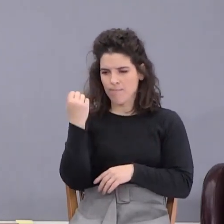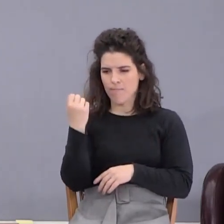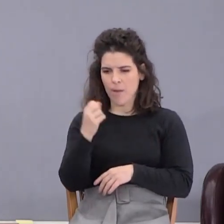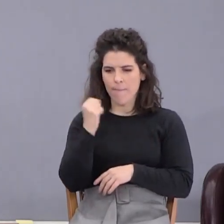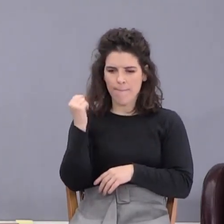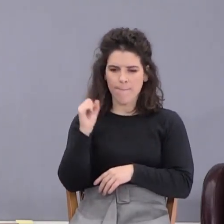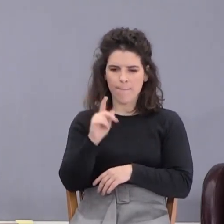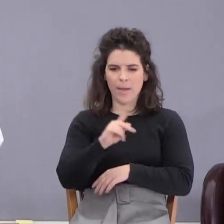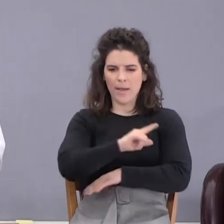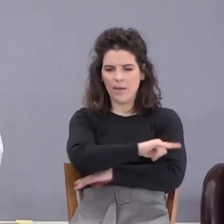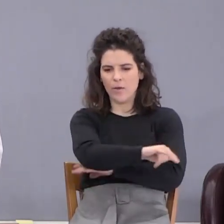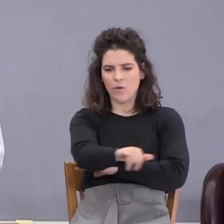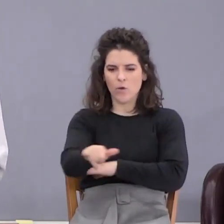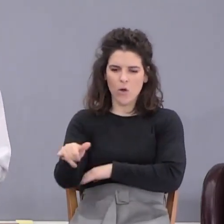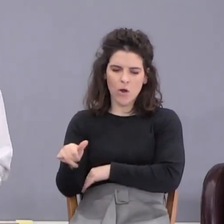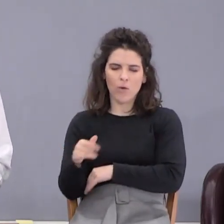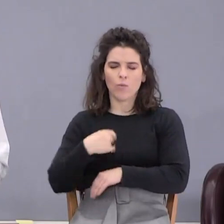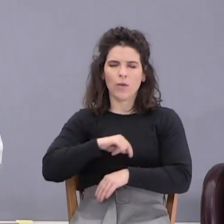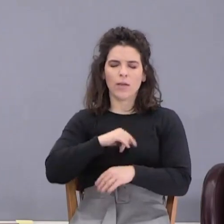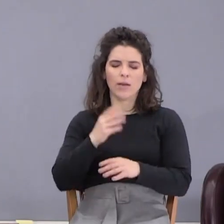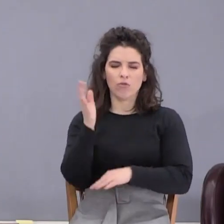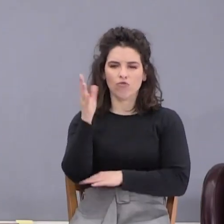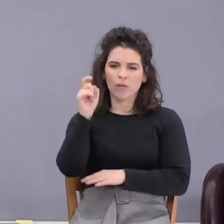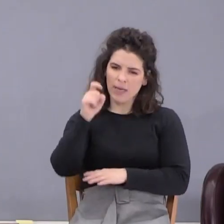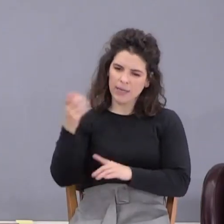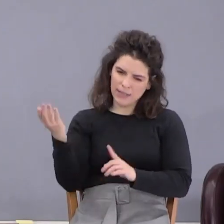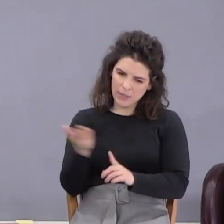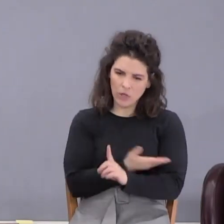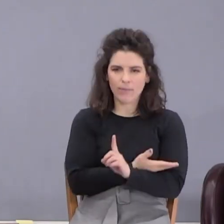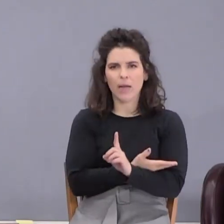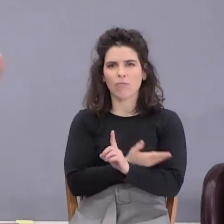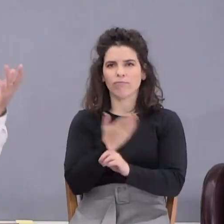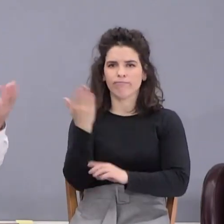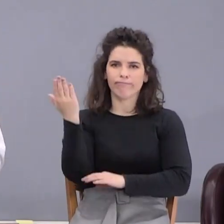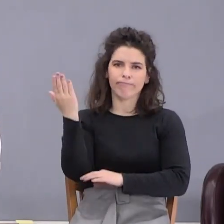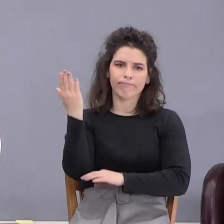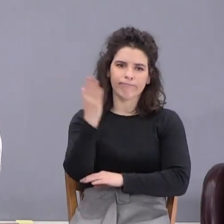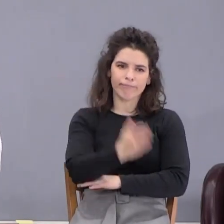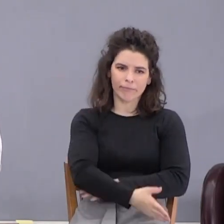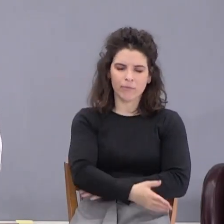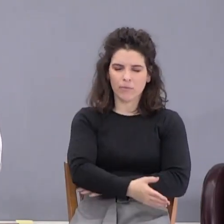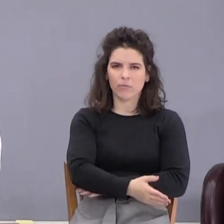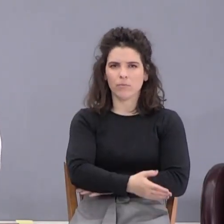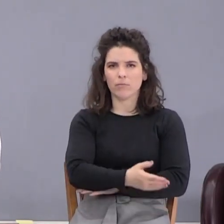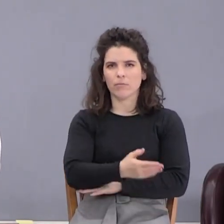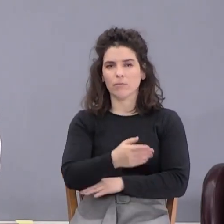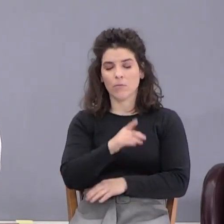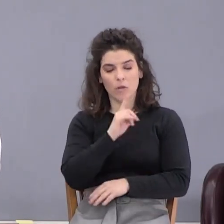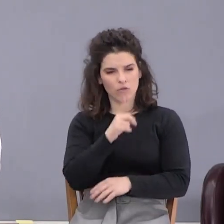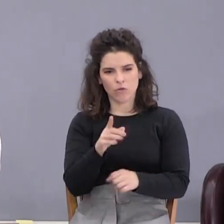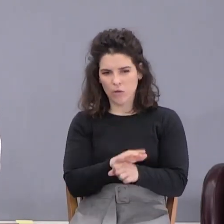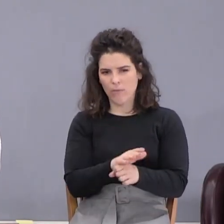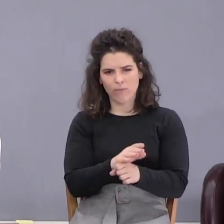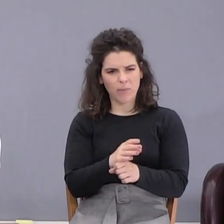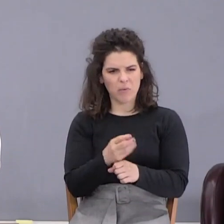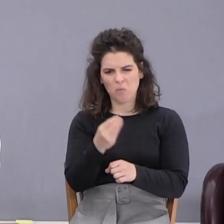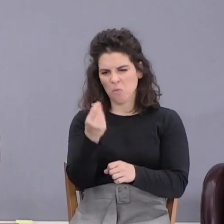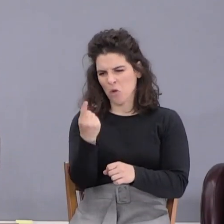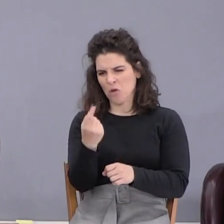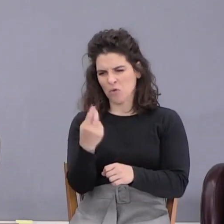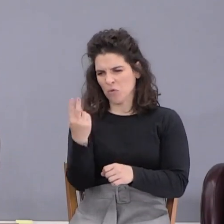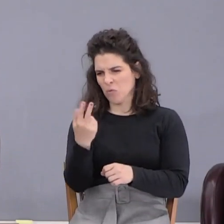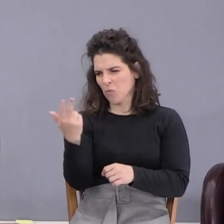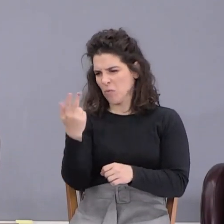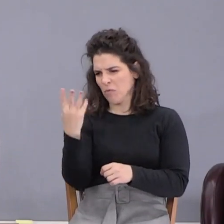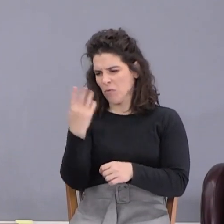tree that had to come down. It was cut down, okay? And sure enough, a couple of years later, all